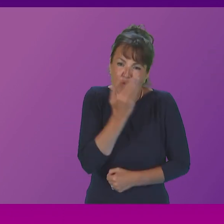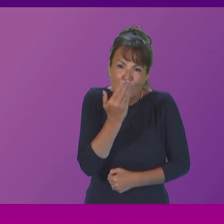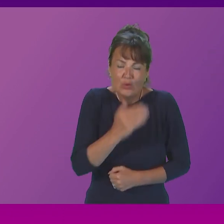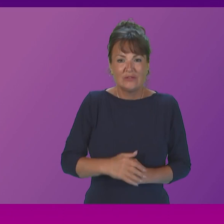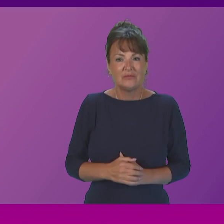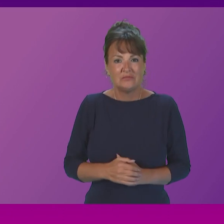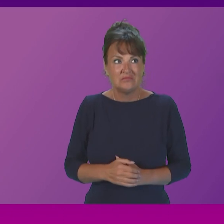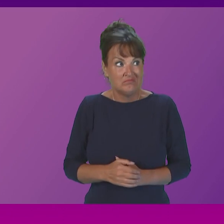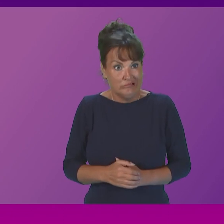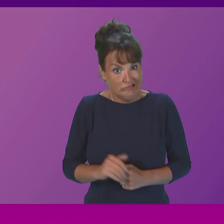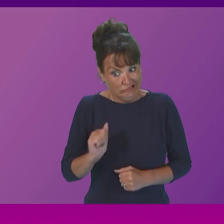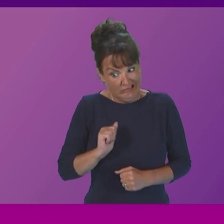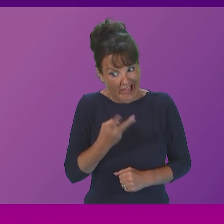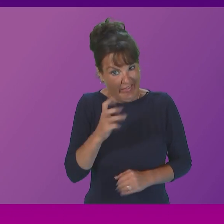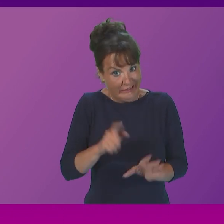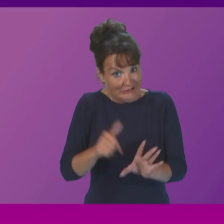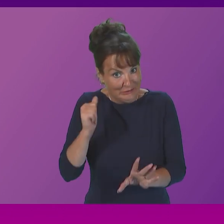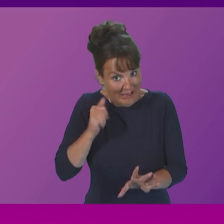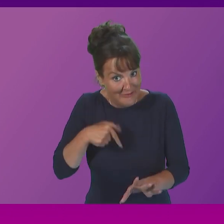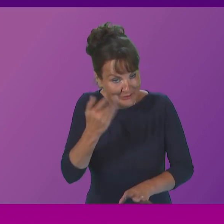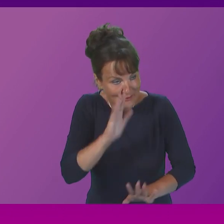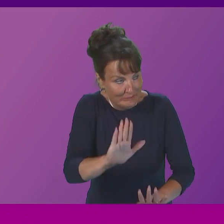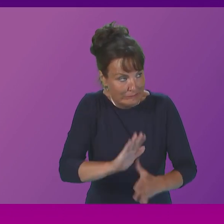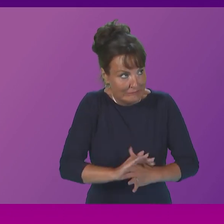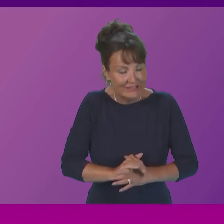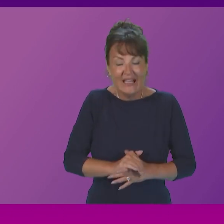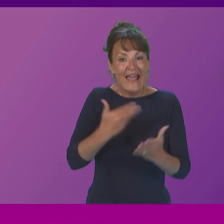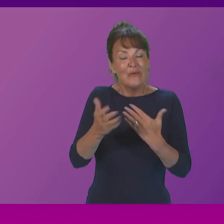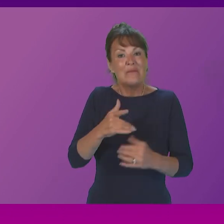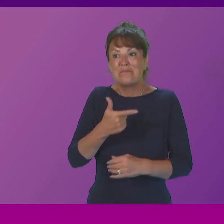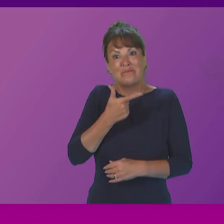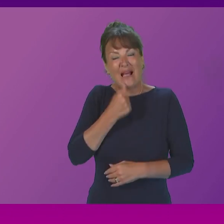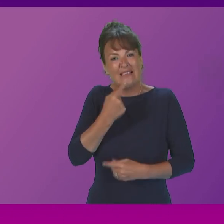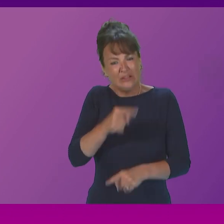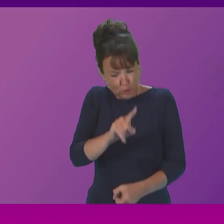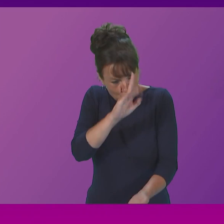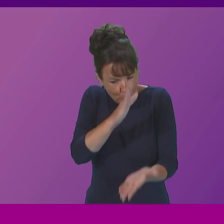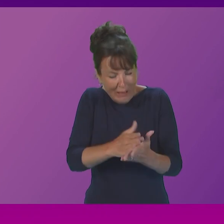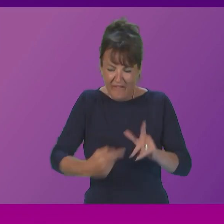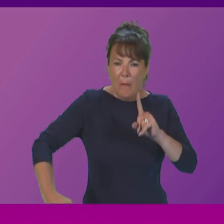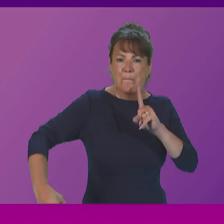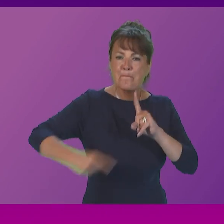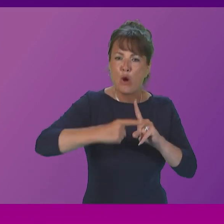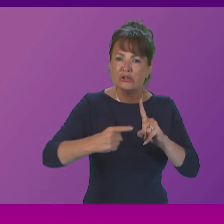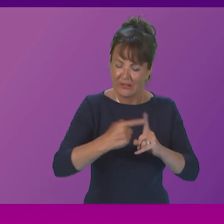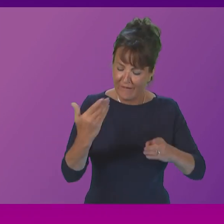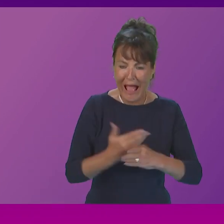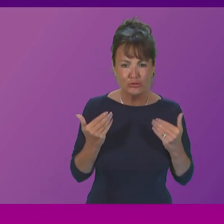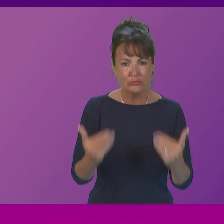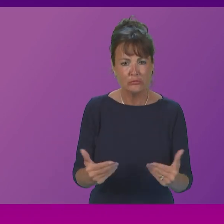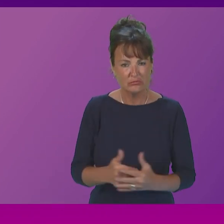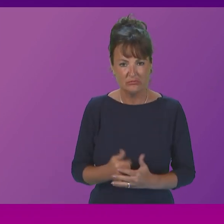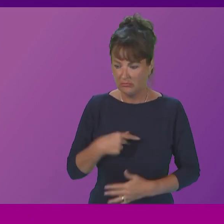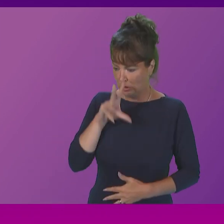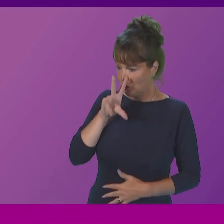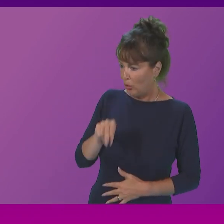about nearly 30 years ago, this would have been. And he said, do you believe in positive action? And I said,